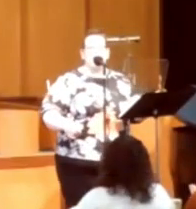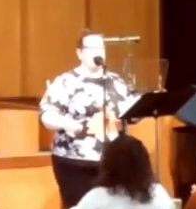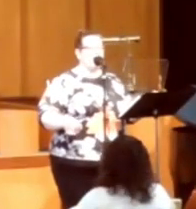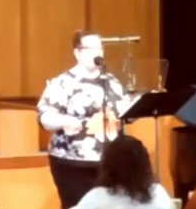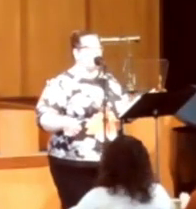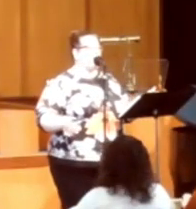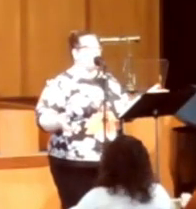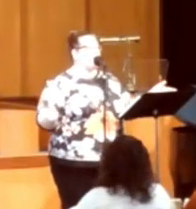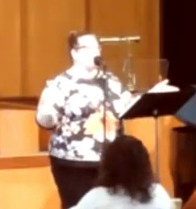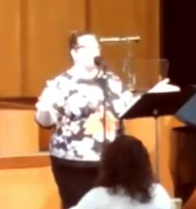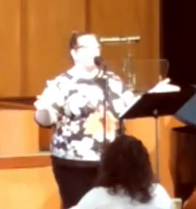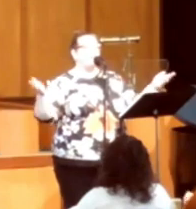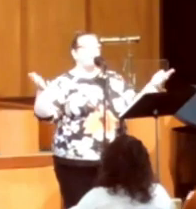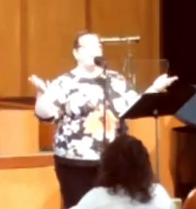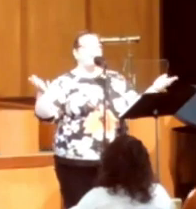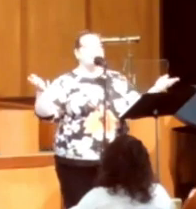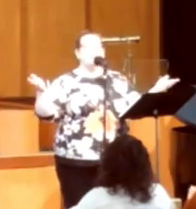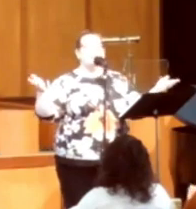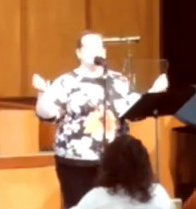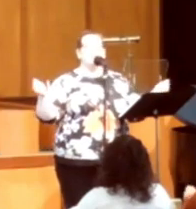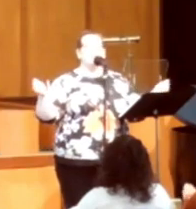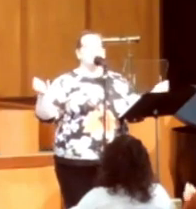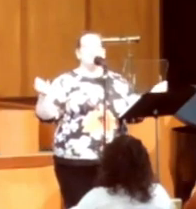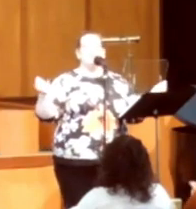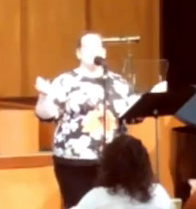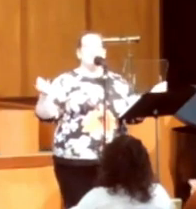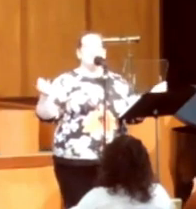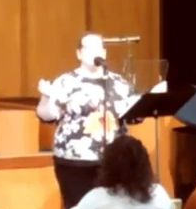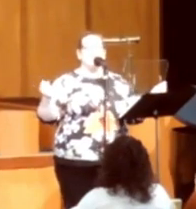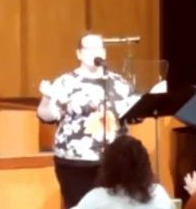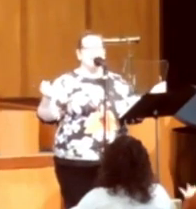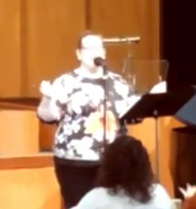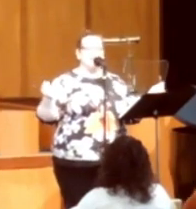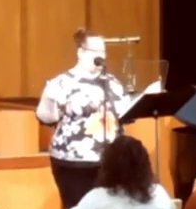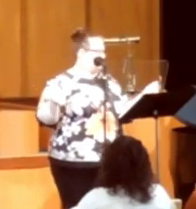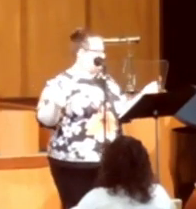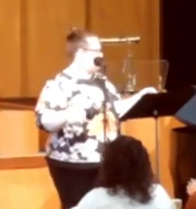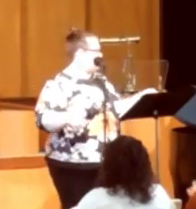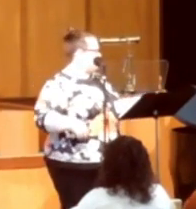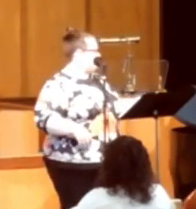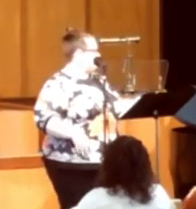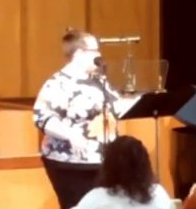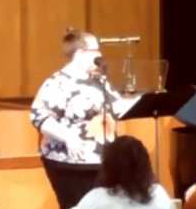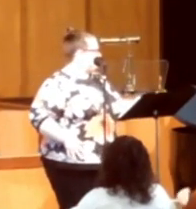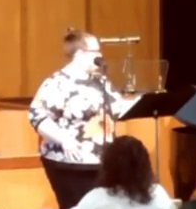All right, at this time, I invite you to rise in body or spirit to sing our opening song together.